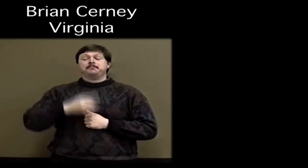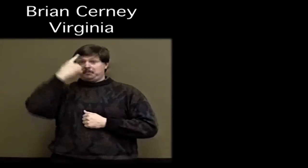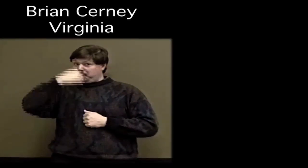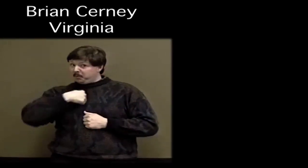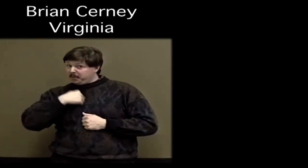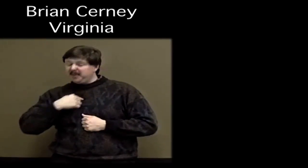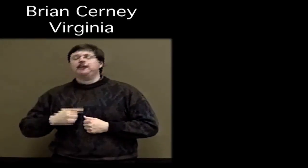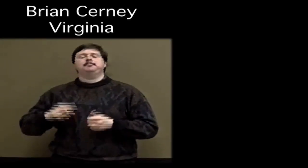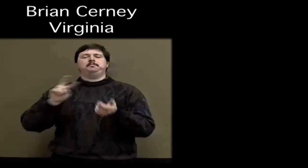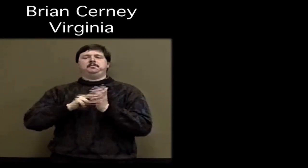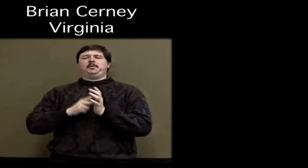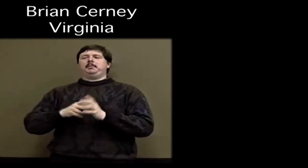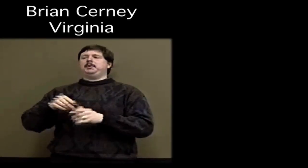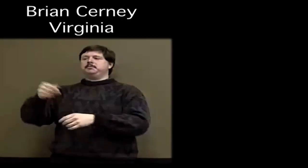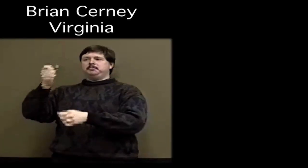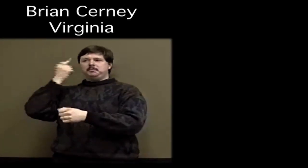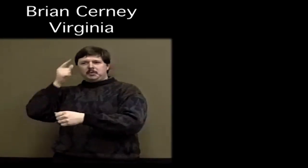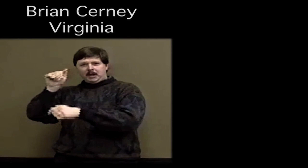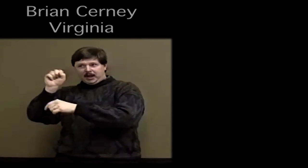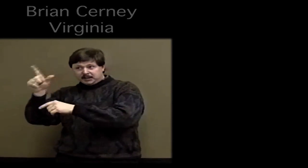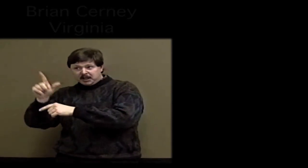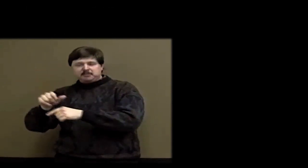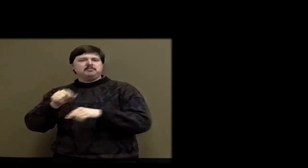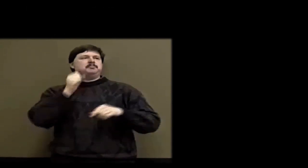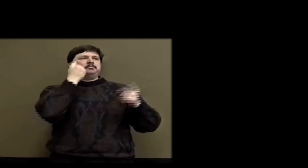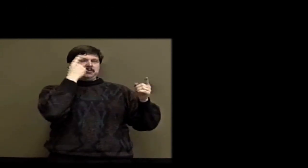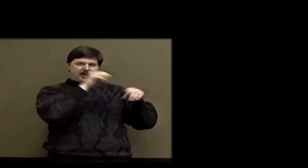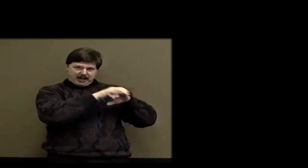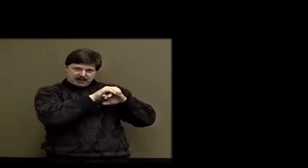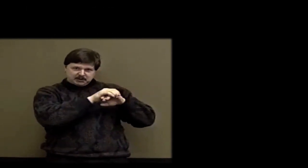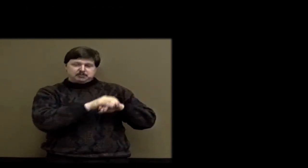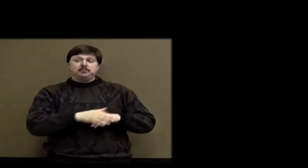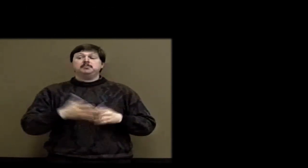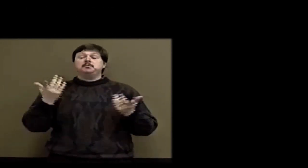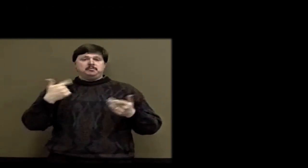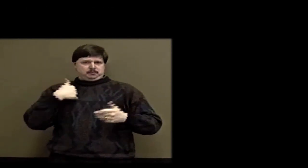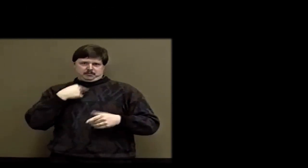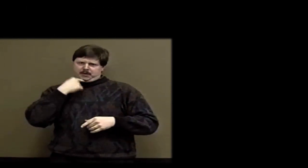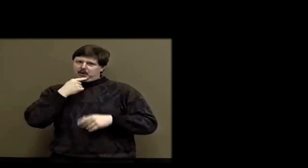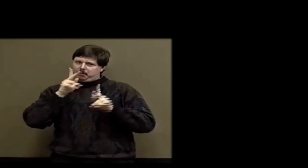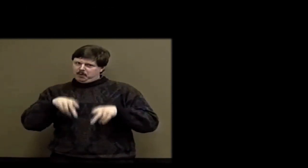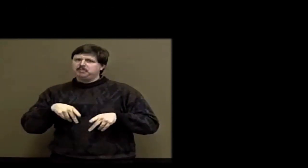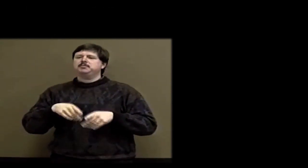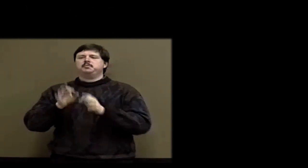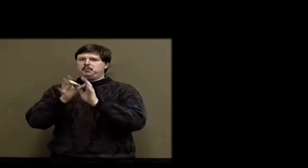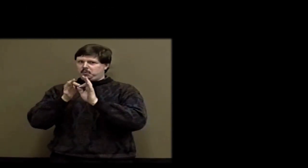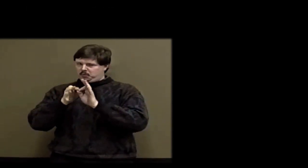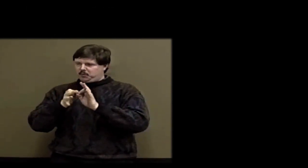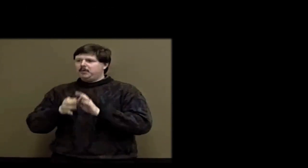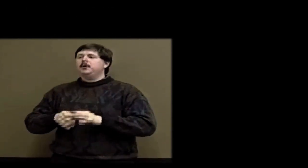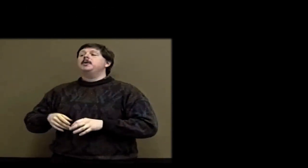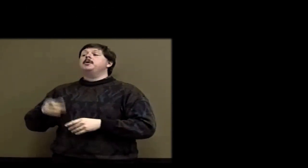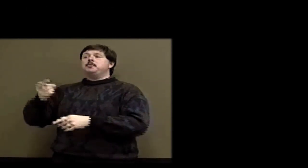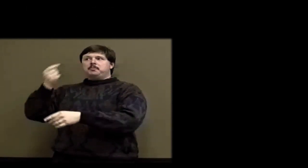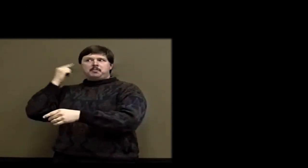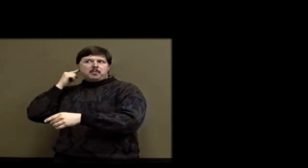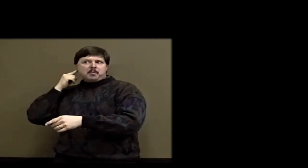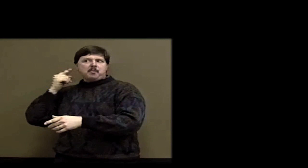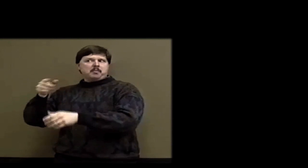For me, bilingualism means being able to understand both American Sign Language and English. It means that I am able to hear spoken English